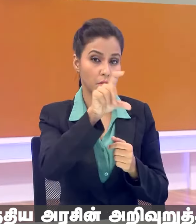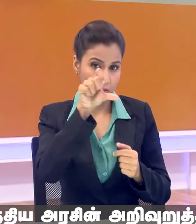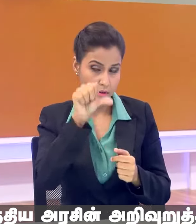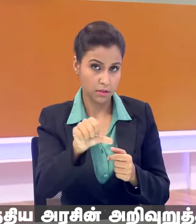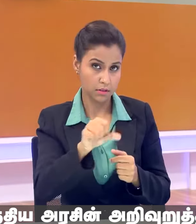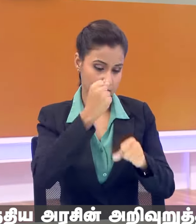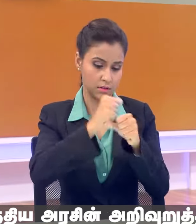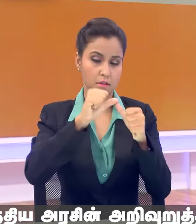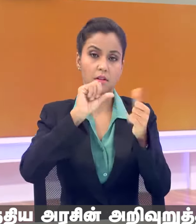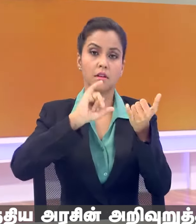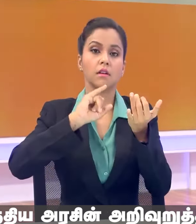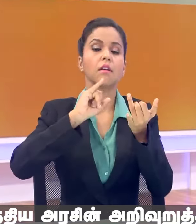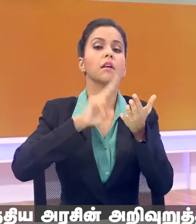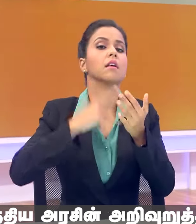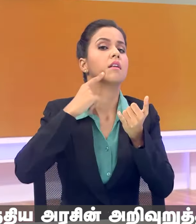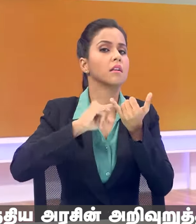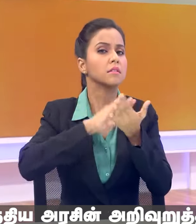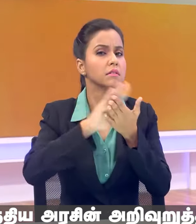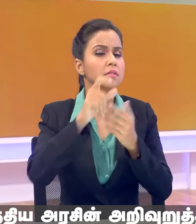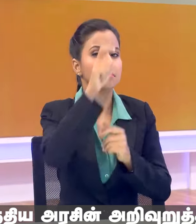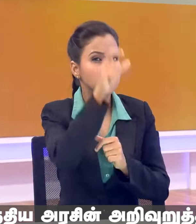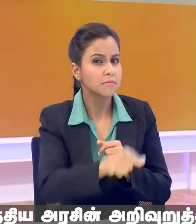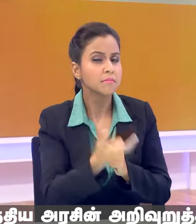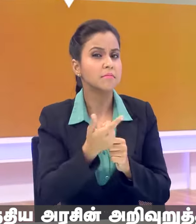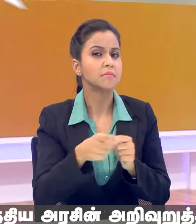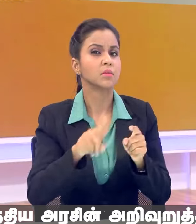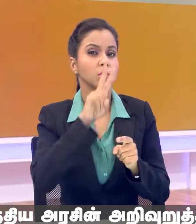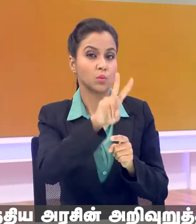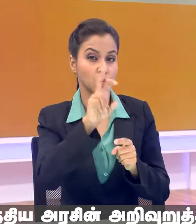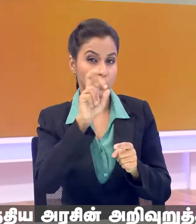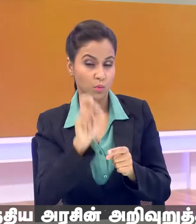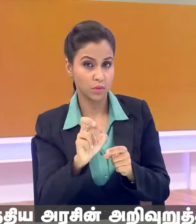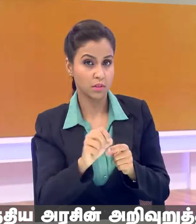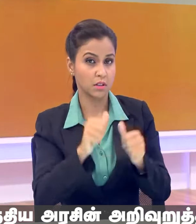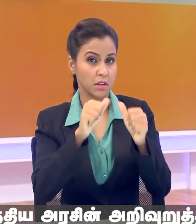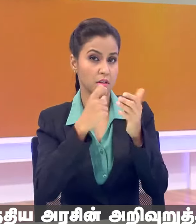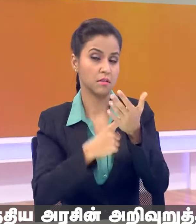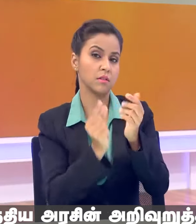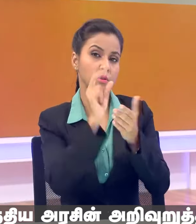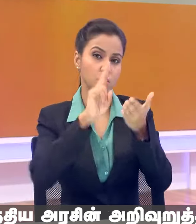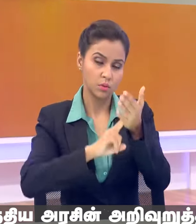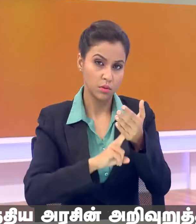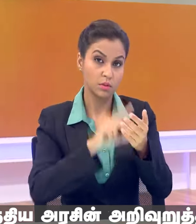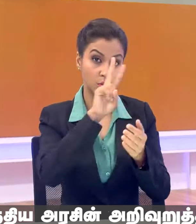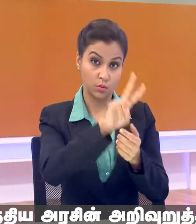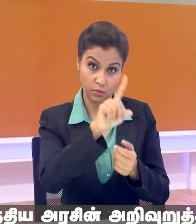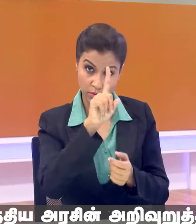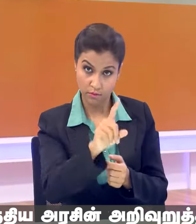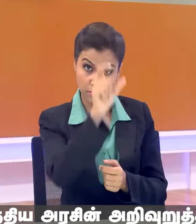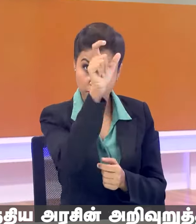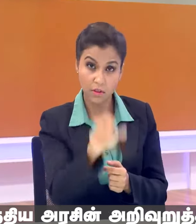Maske, 20. Shri Aurun Bharti, 21. Shri